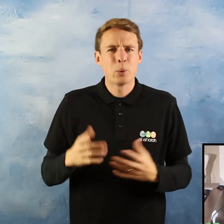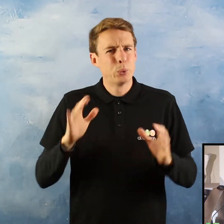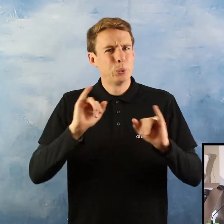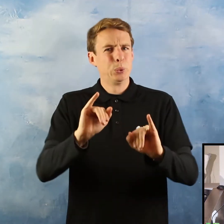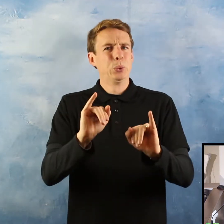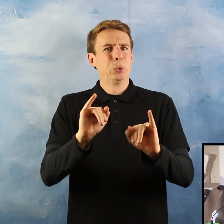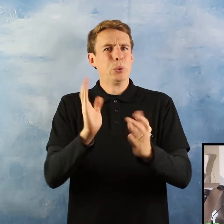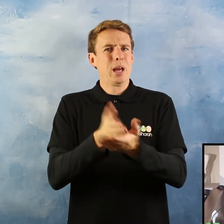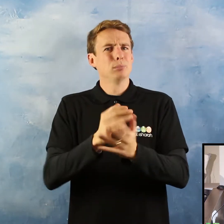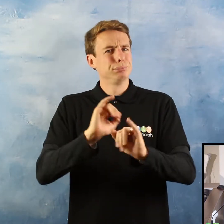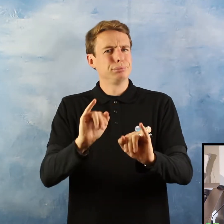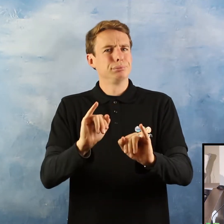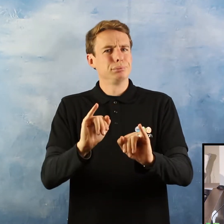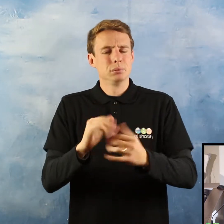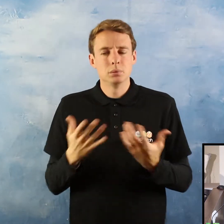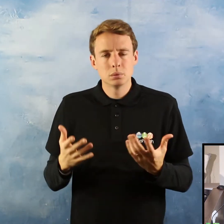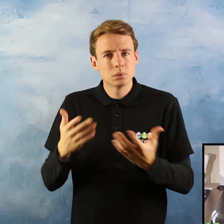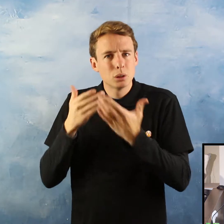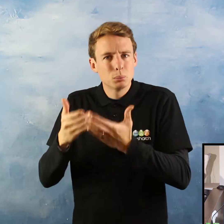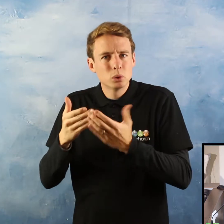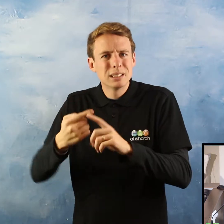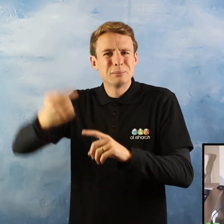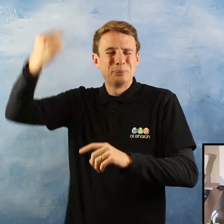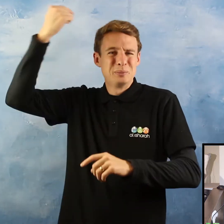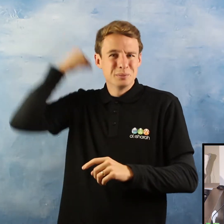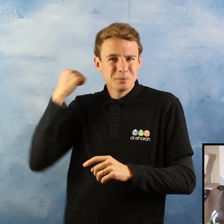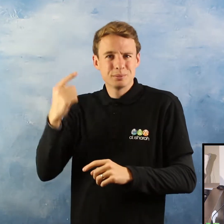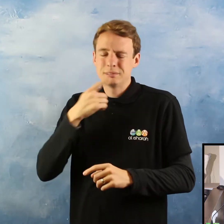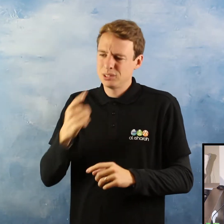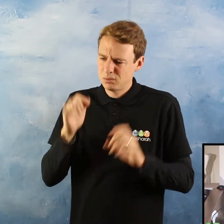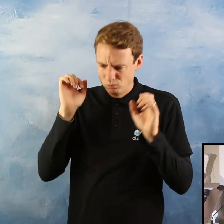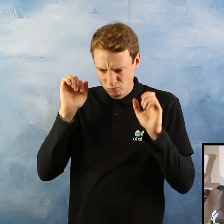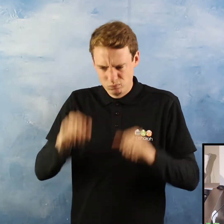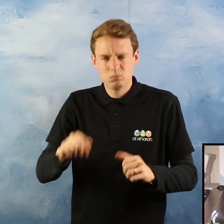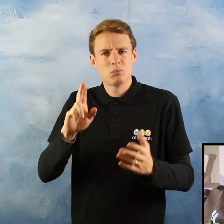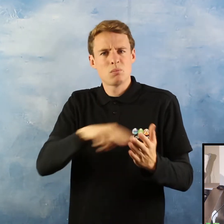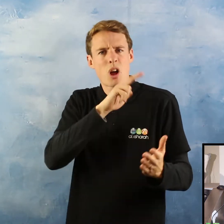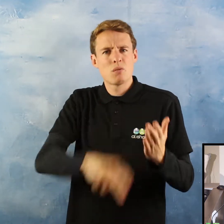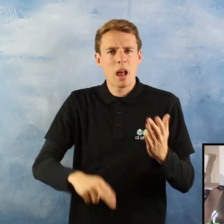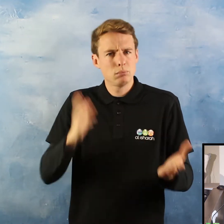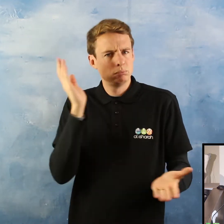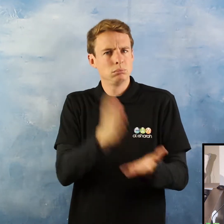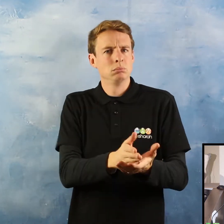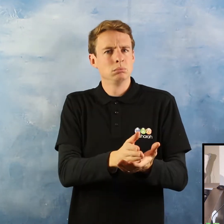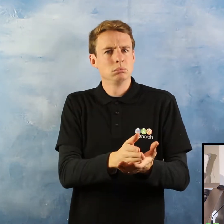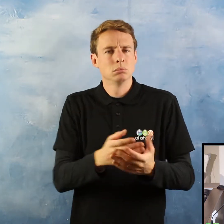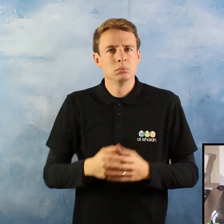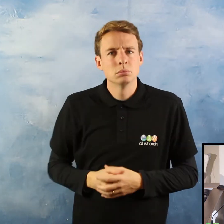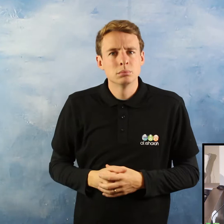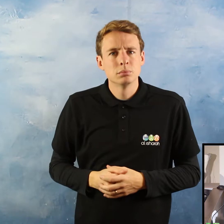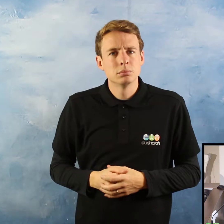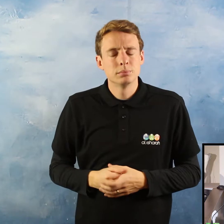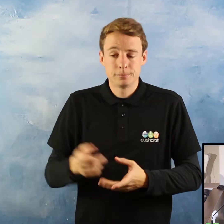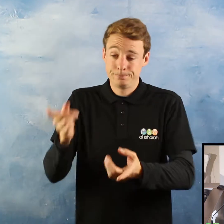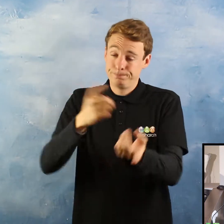them haram. So whatever Quran says, we take it for granted. We don't